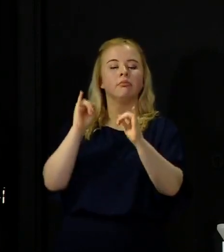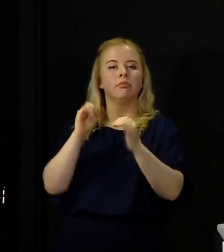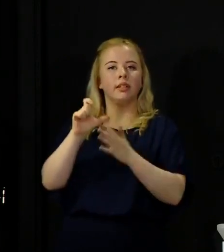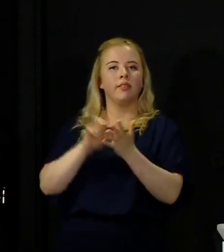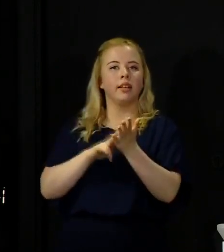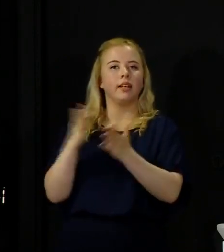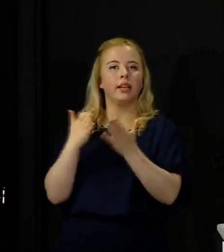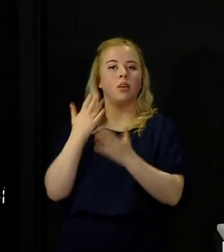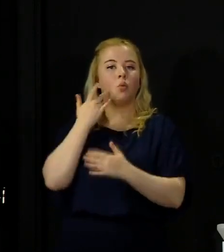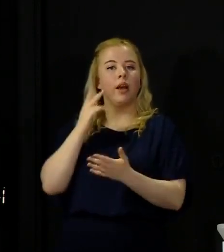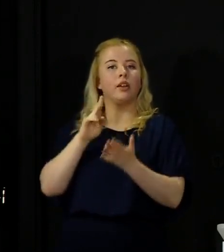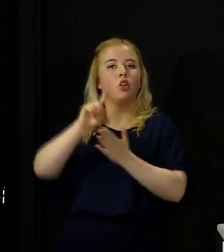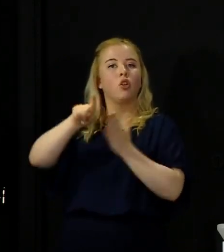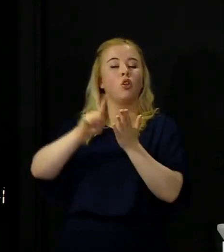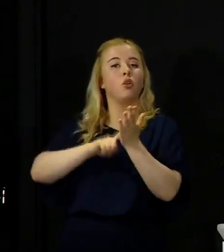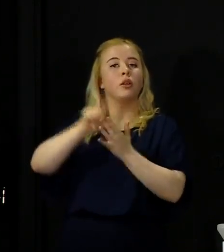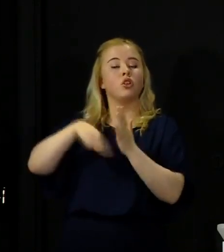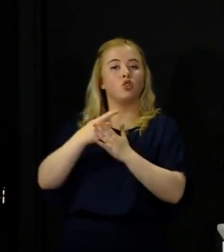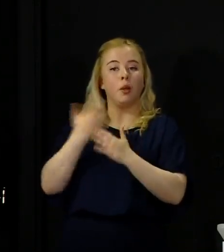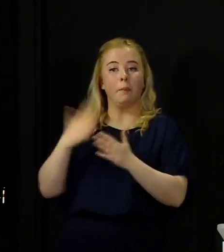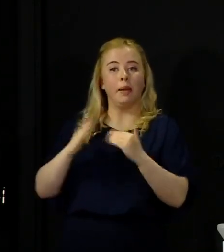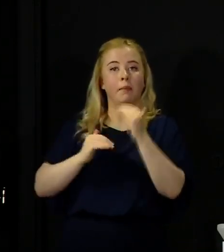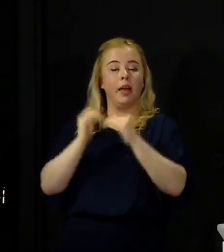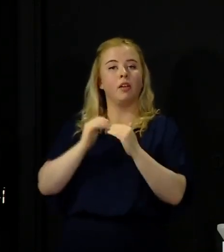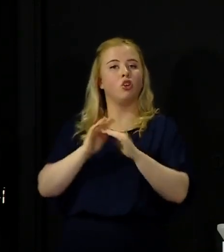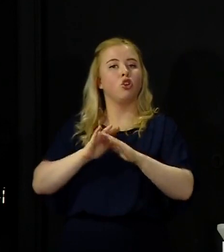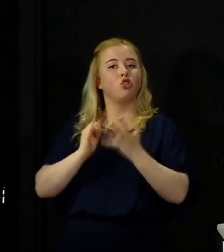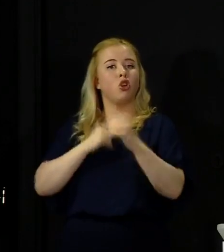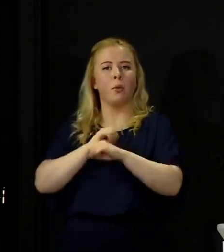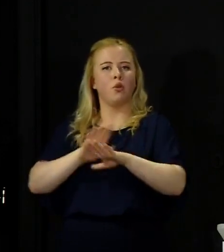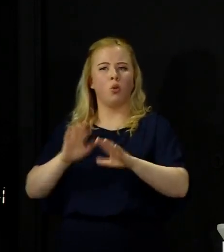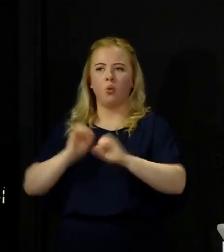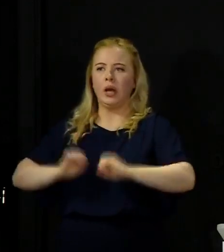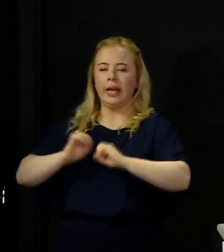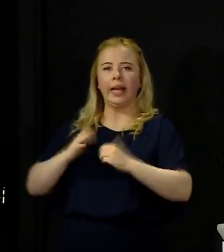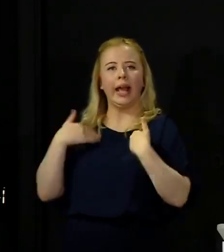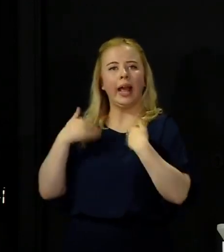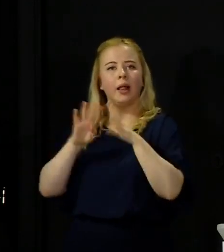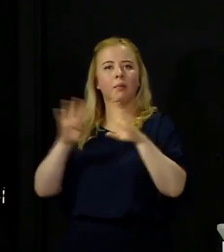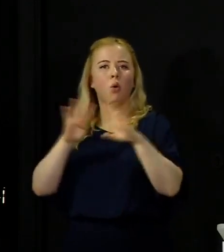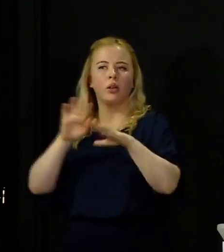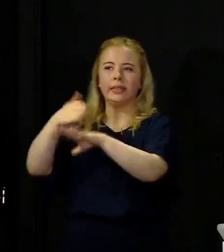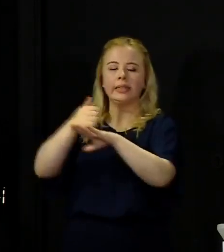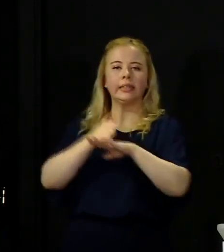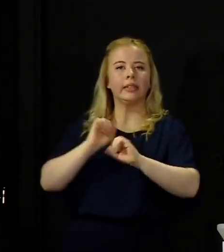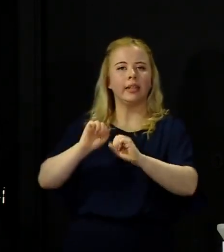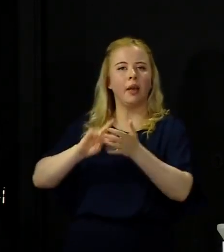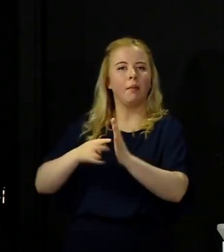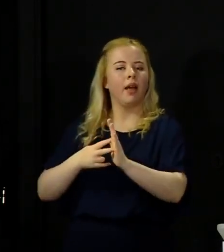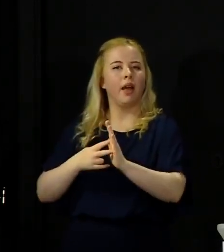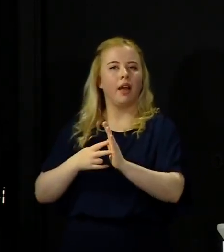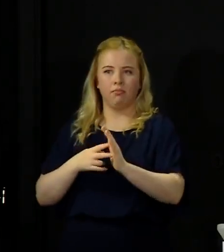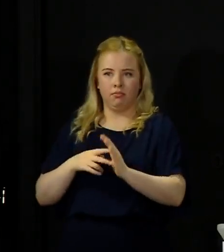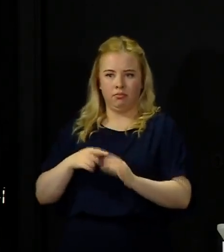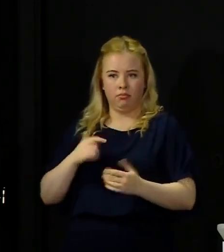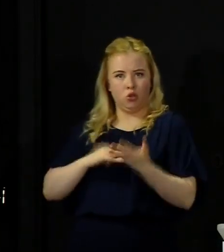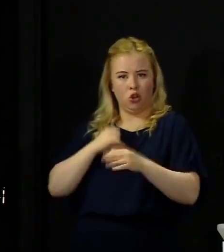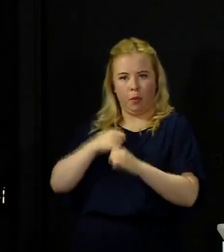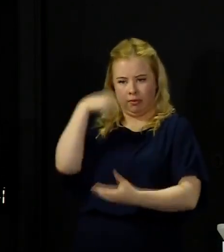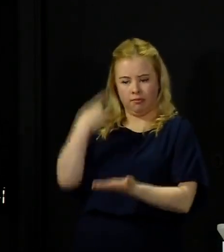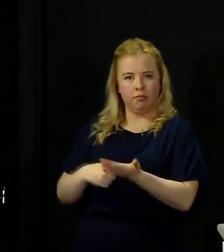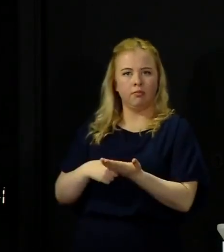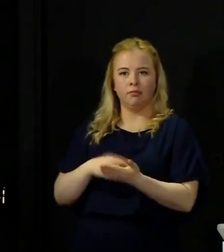built, the Scottish Government didn't wait for health boards to put in place their own plans. They took decisive action and spent tens of millions of